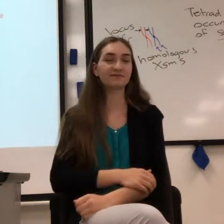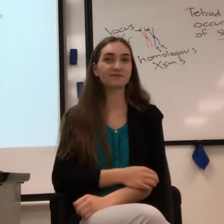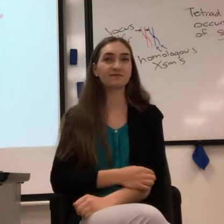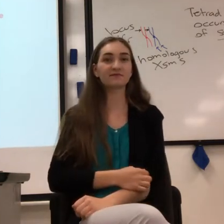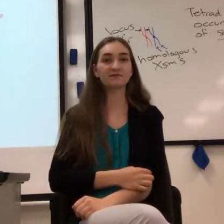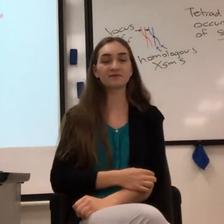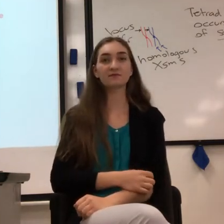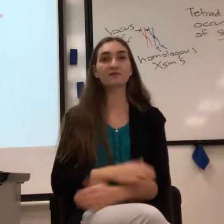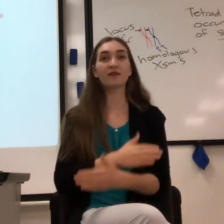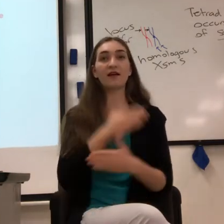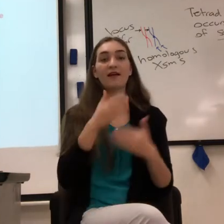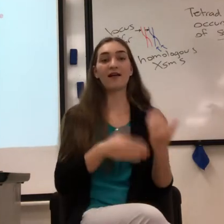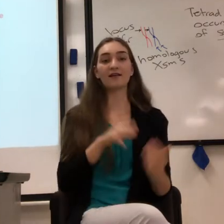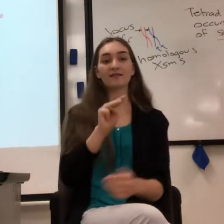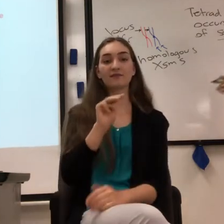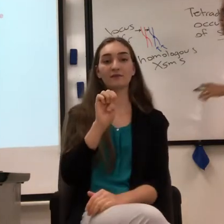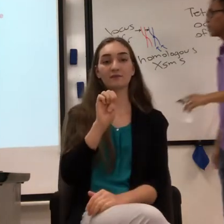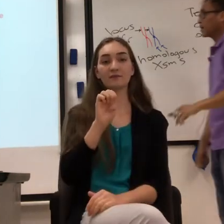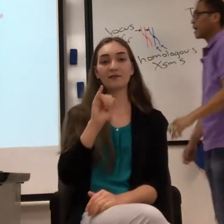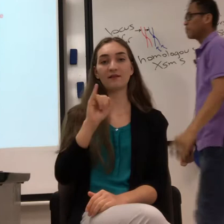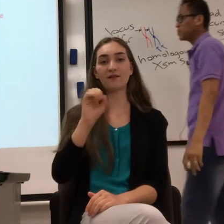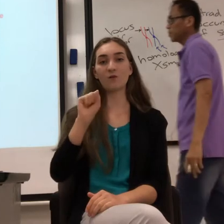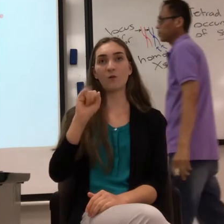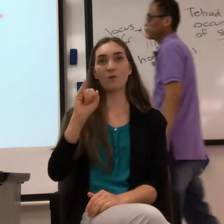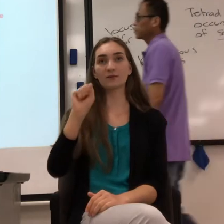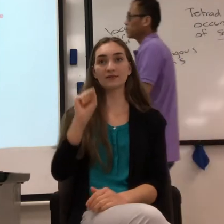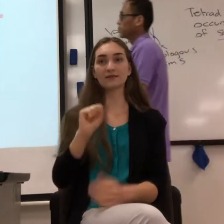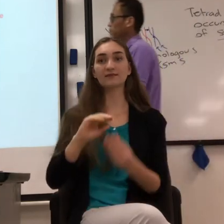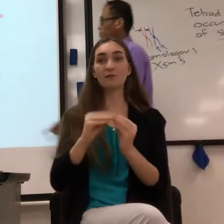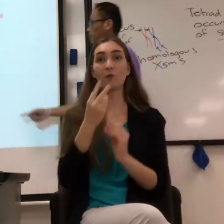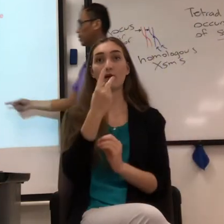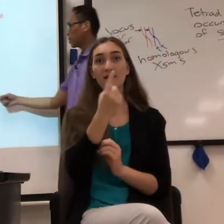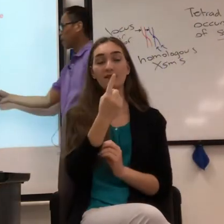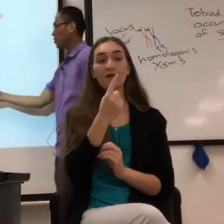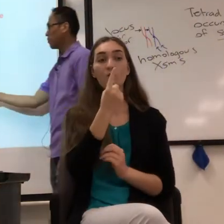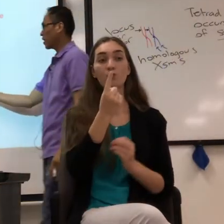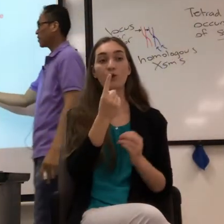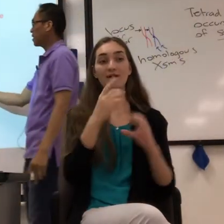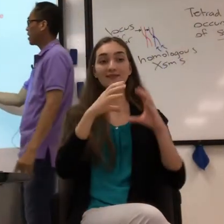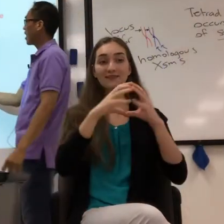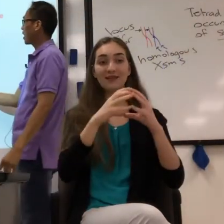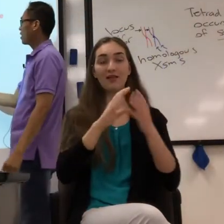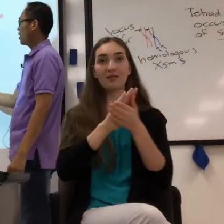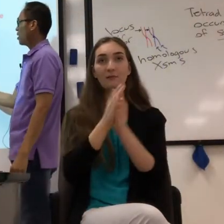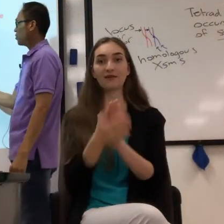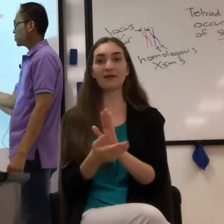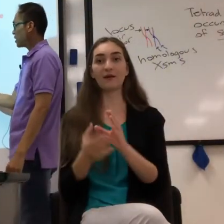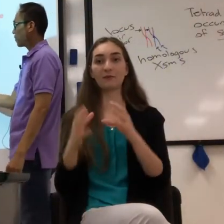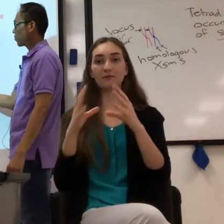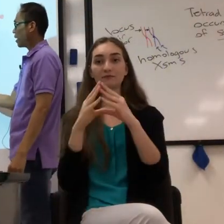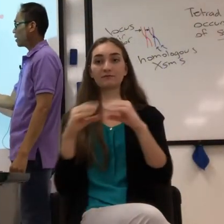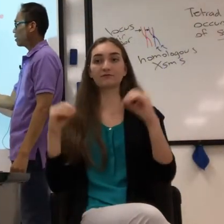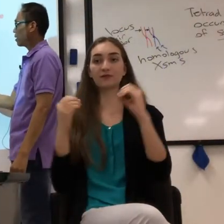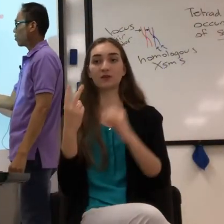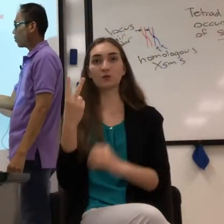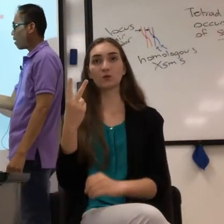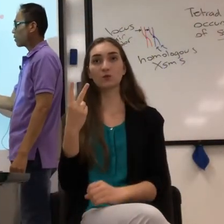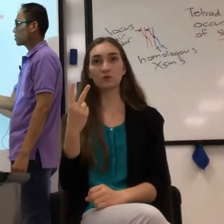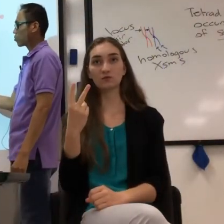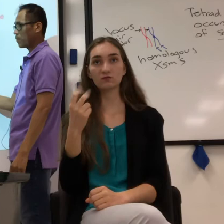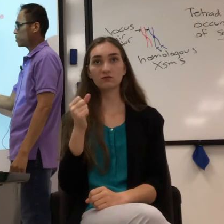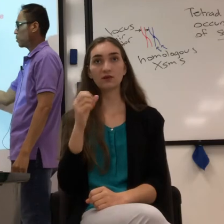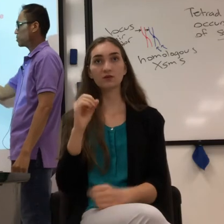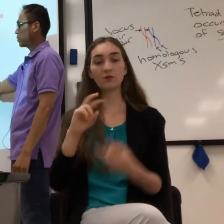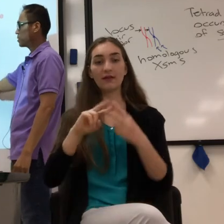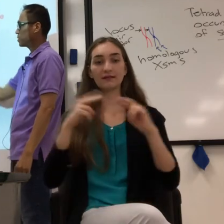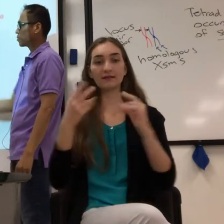At the end of meiosis one, one cell became two. Look how you divided the DNA. You separated the